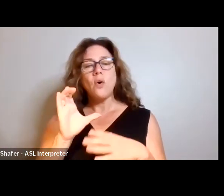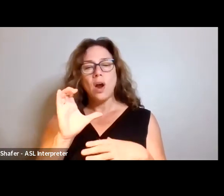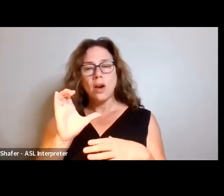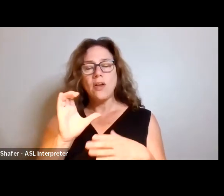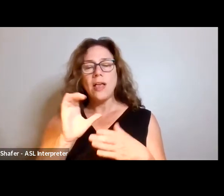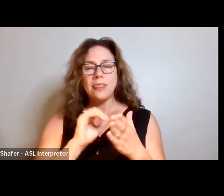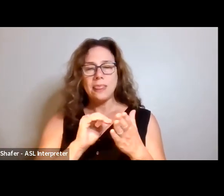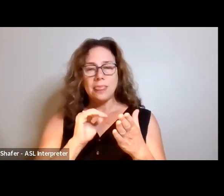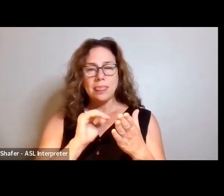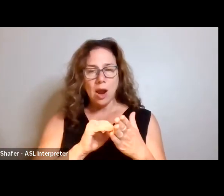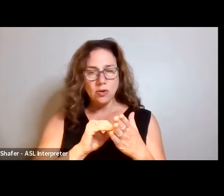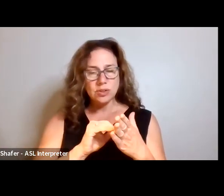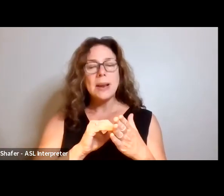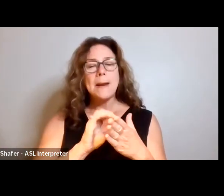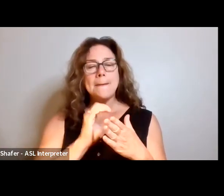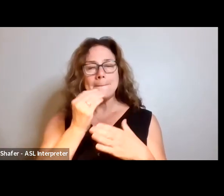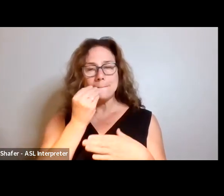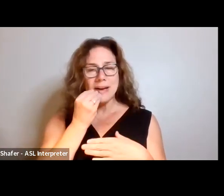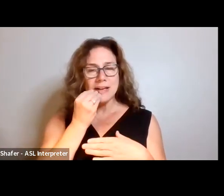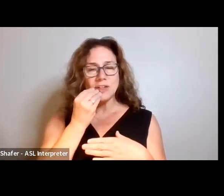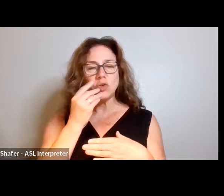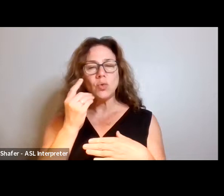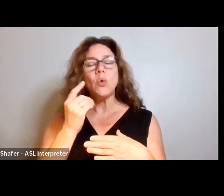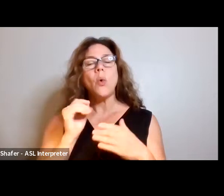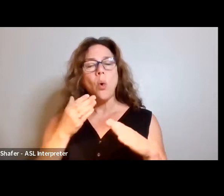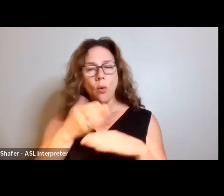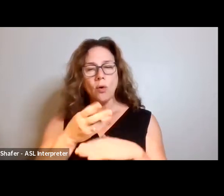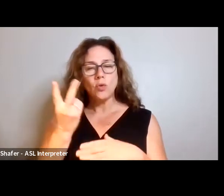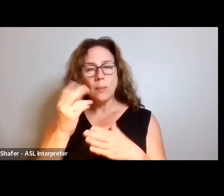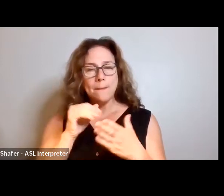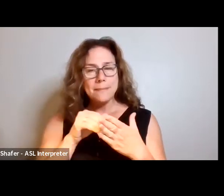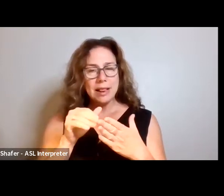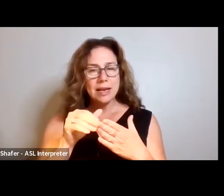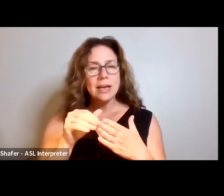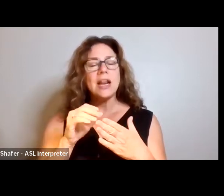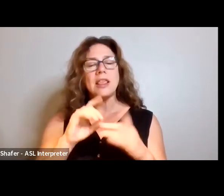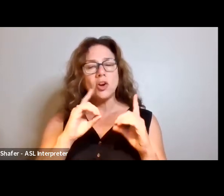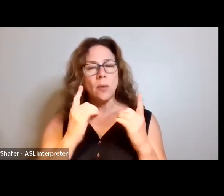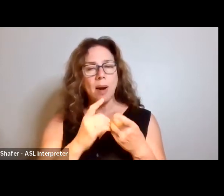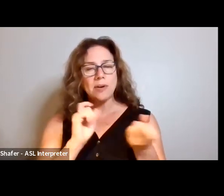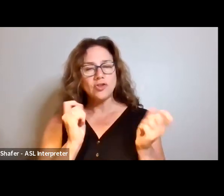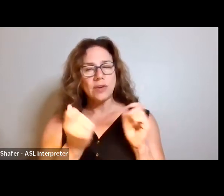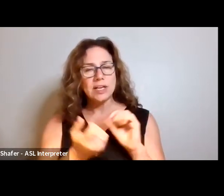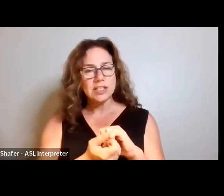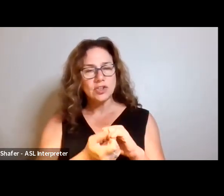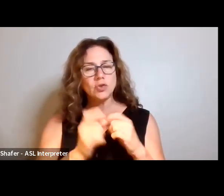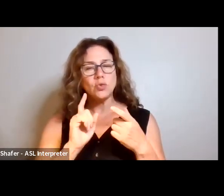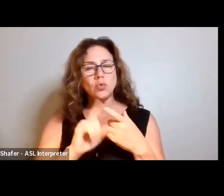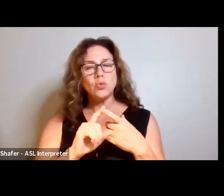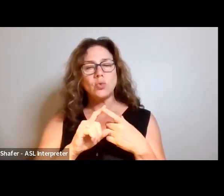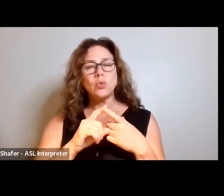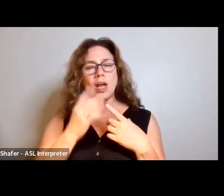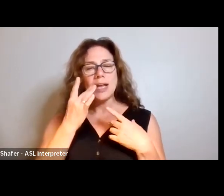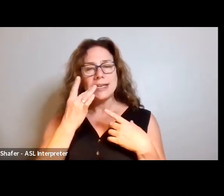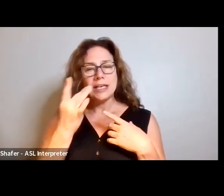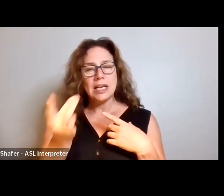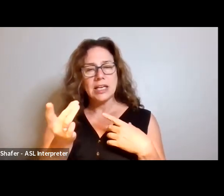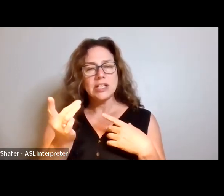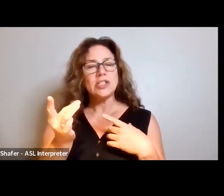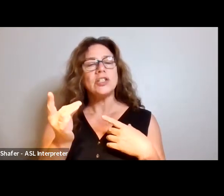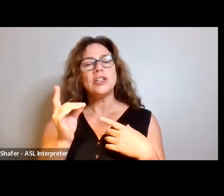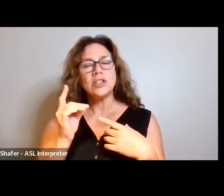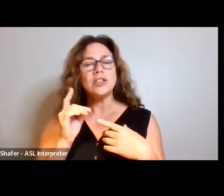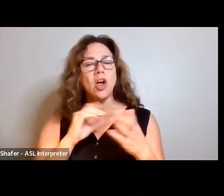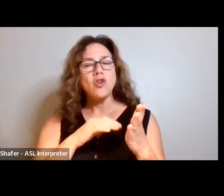1,200,000 meals over the last 3 years. It's also the department's has transitioned to delicious scratch cooked